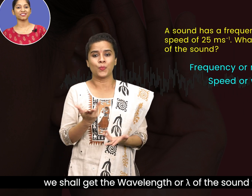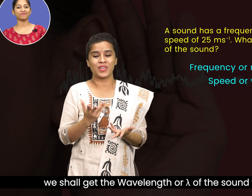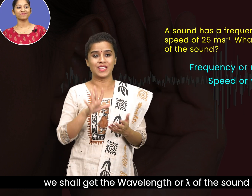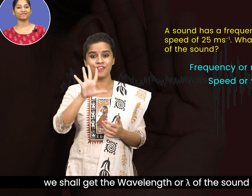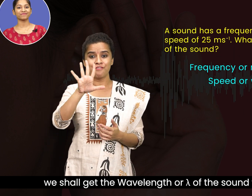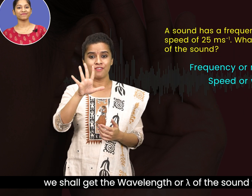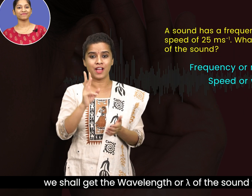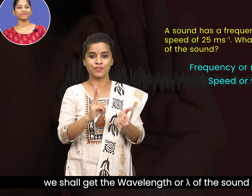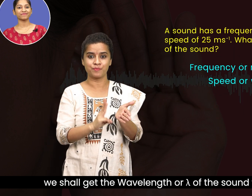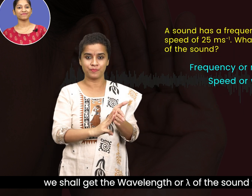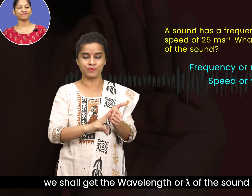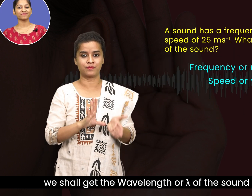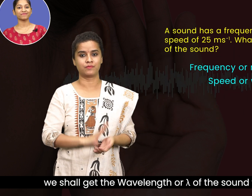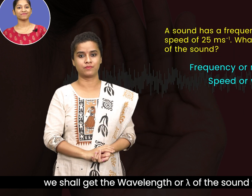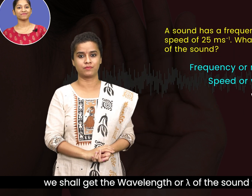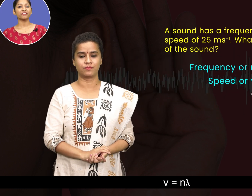meters.